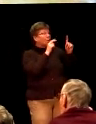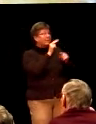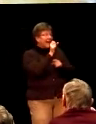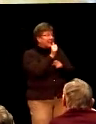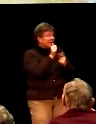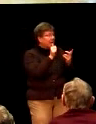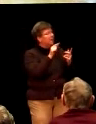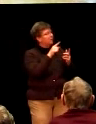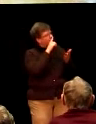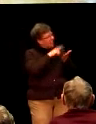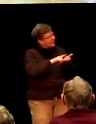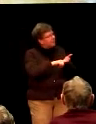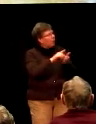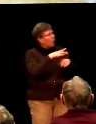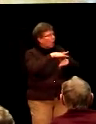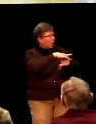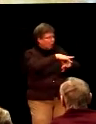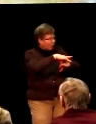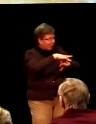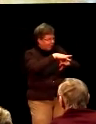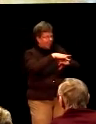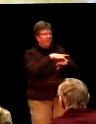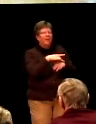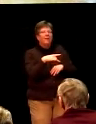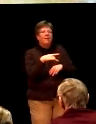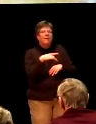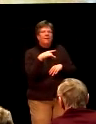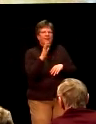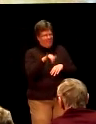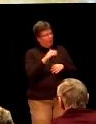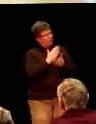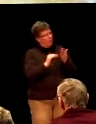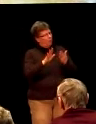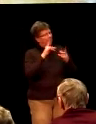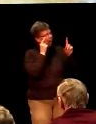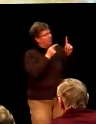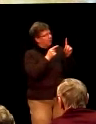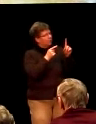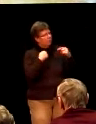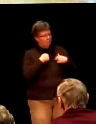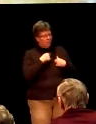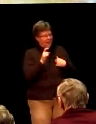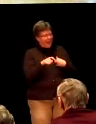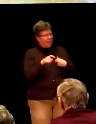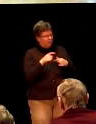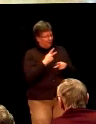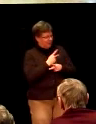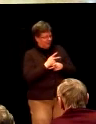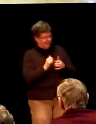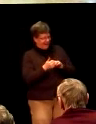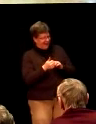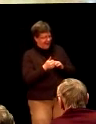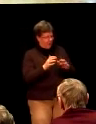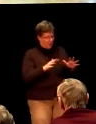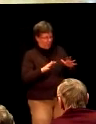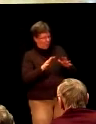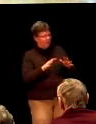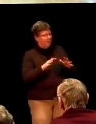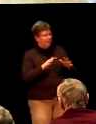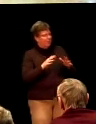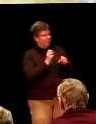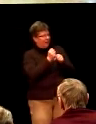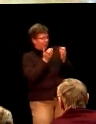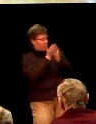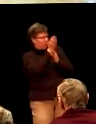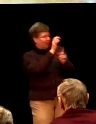Earth. And partly that was part of their mission was that we had to figure out how to navigate through the